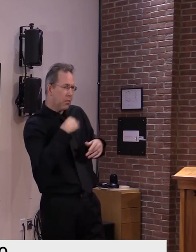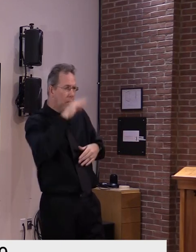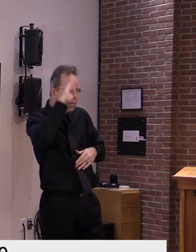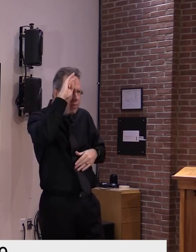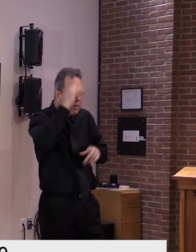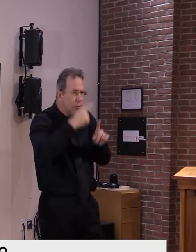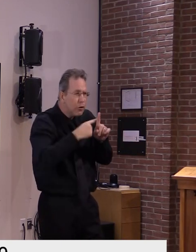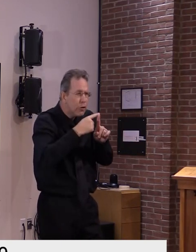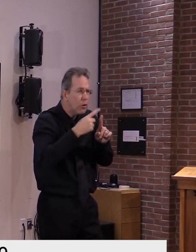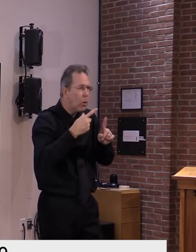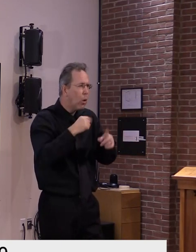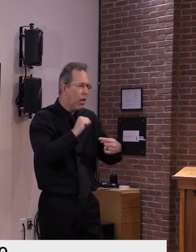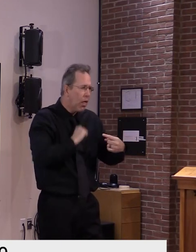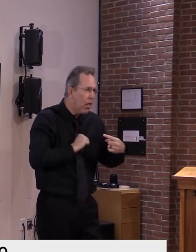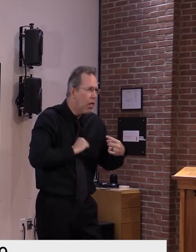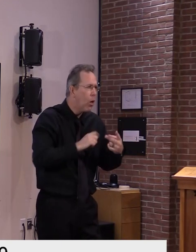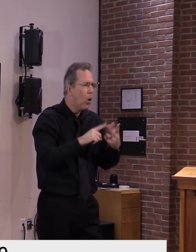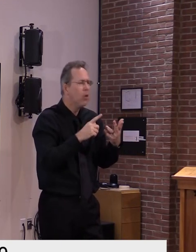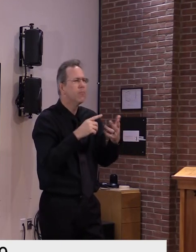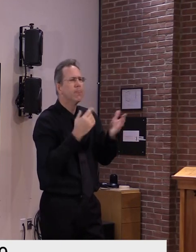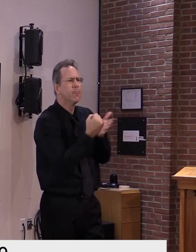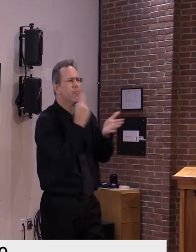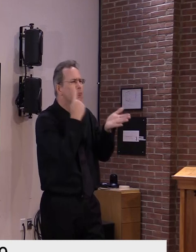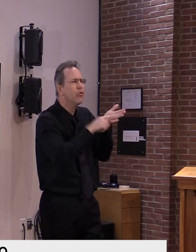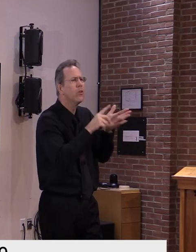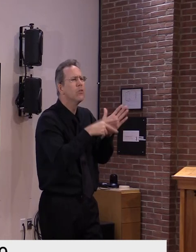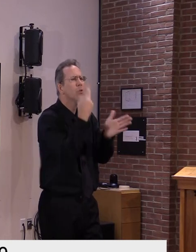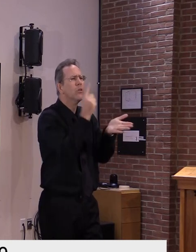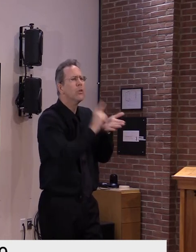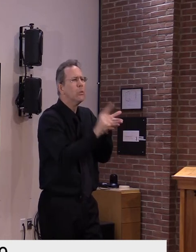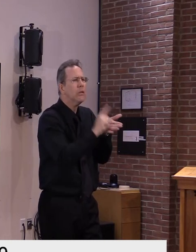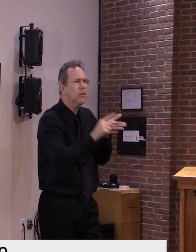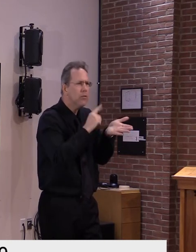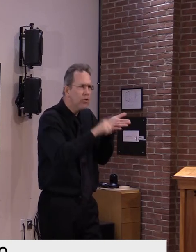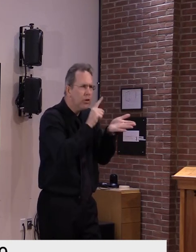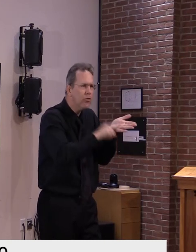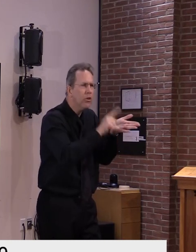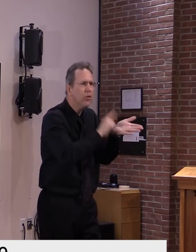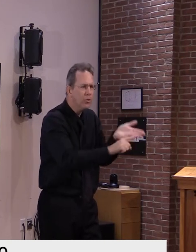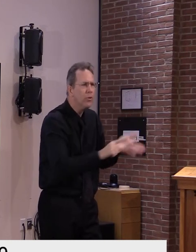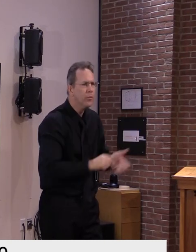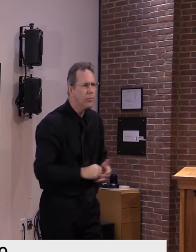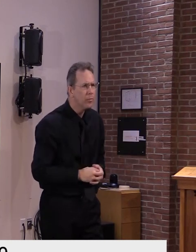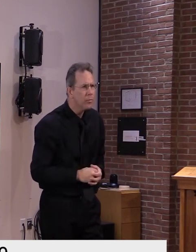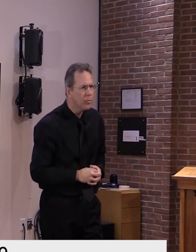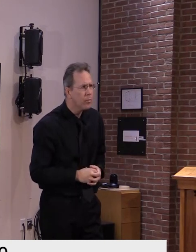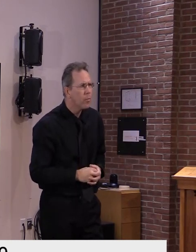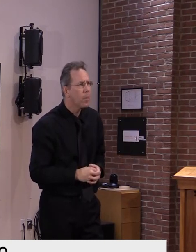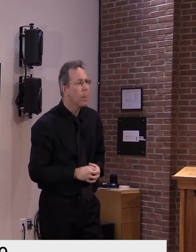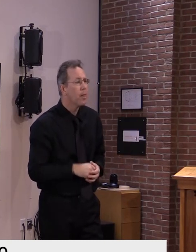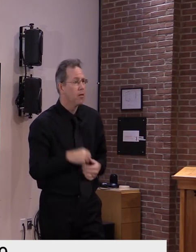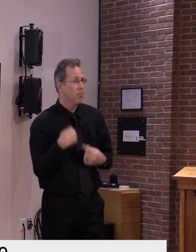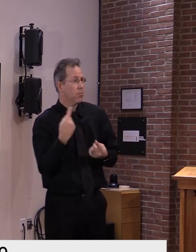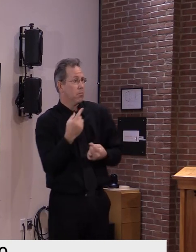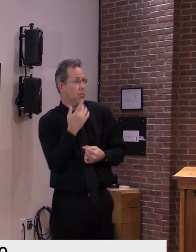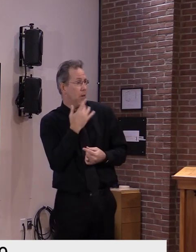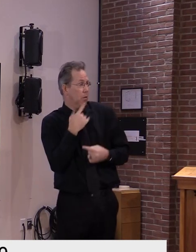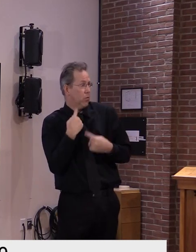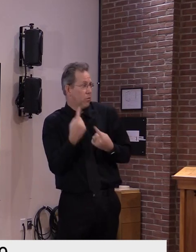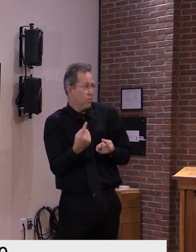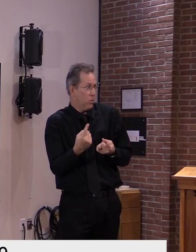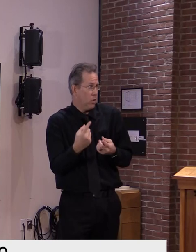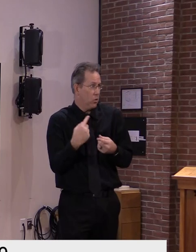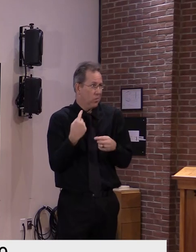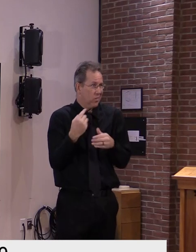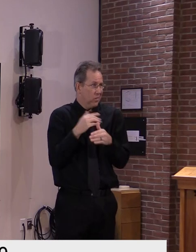pleased to update you and note that over the weekend, 60 already CLIA waivered facilities received a total